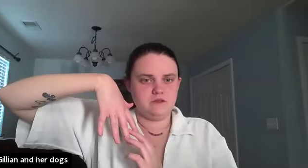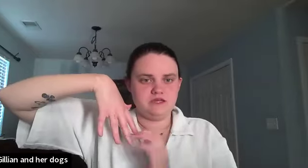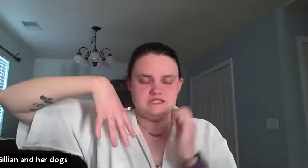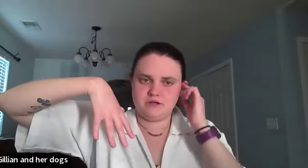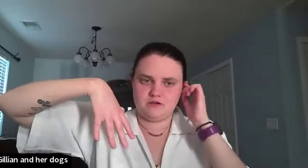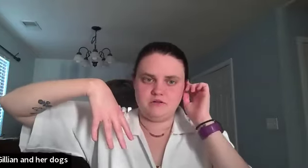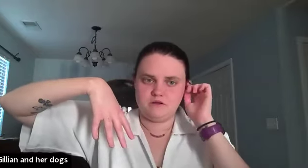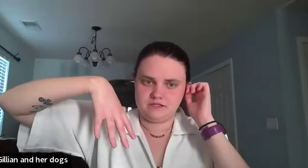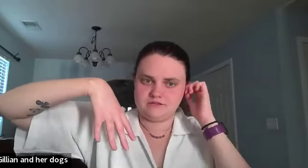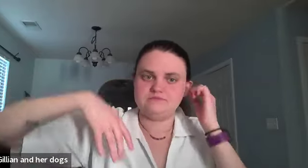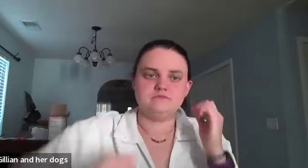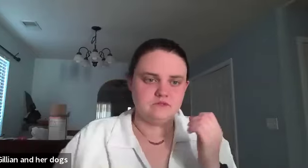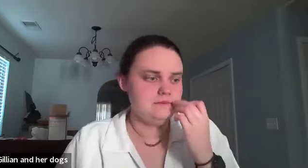on them as they speckle along it. Okay.